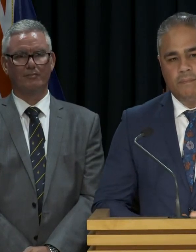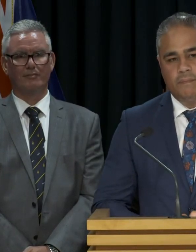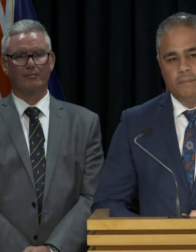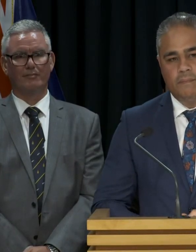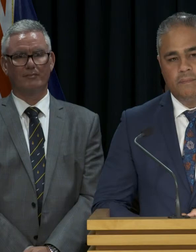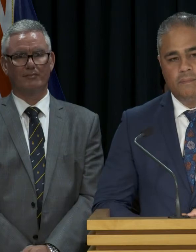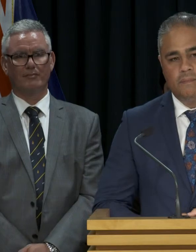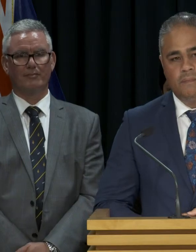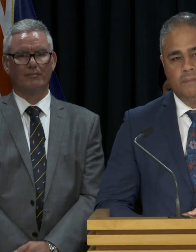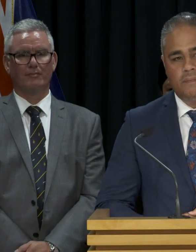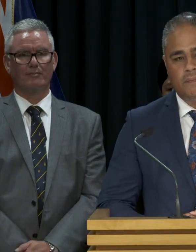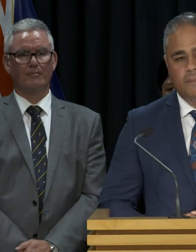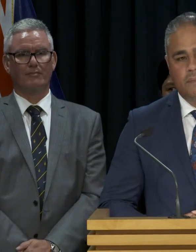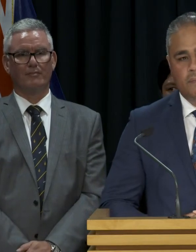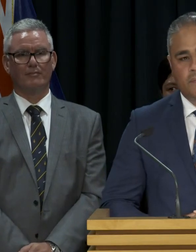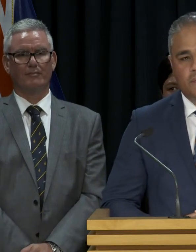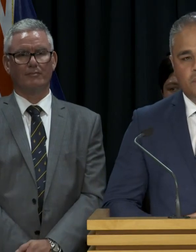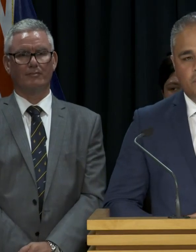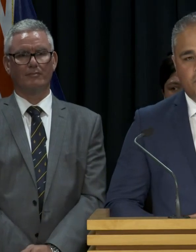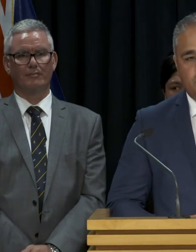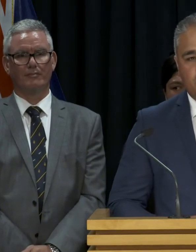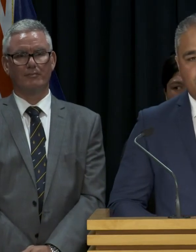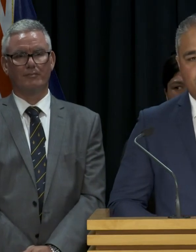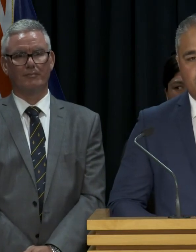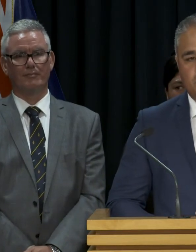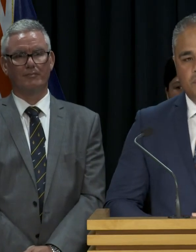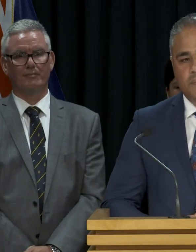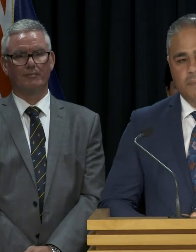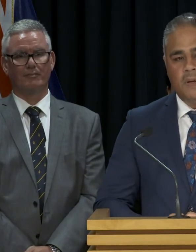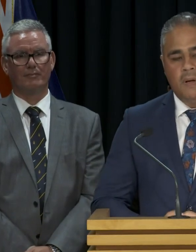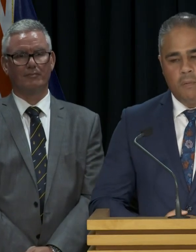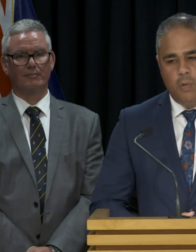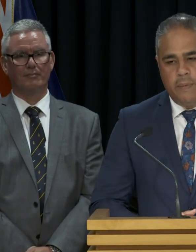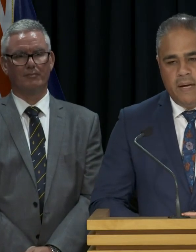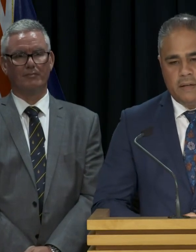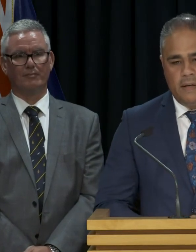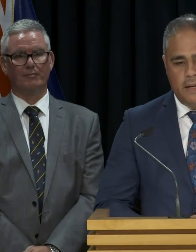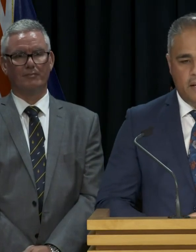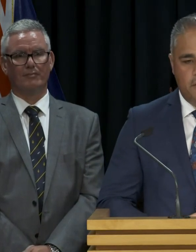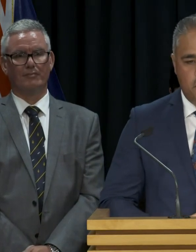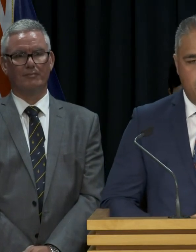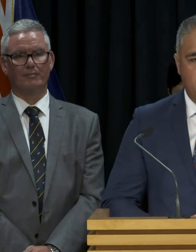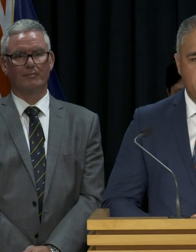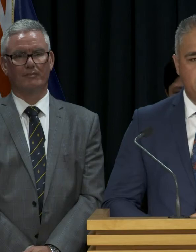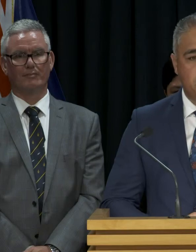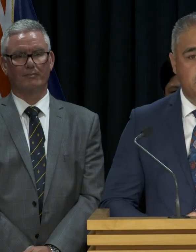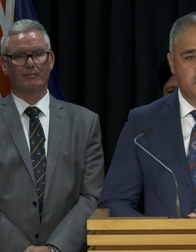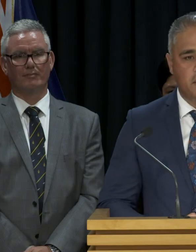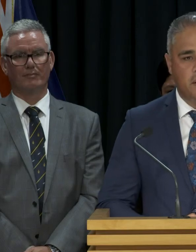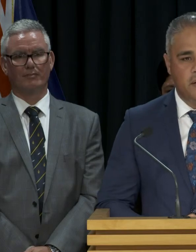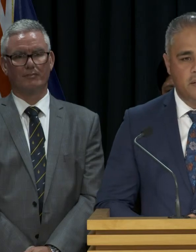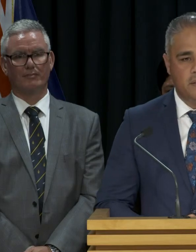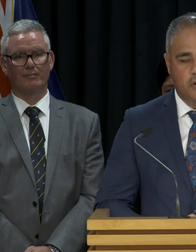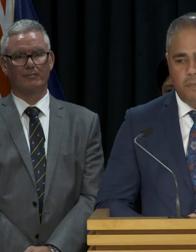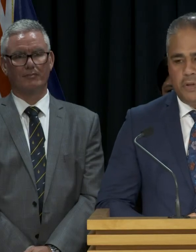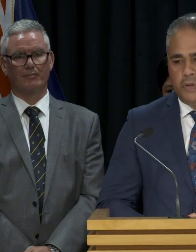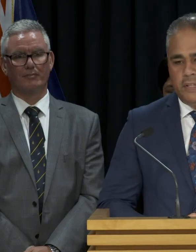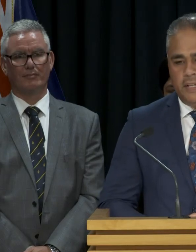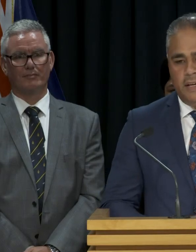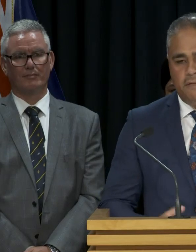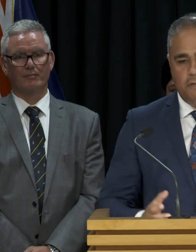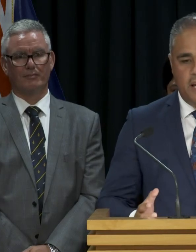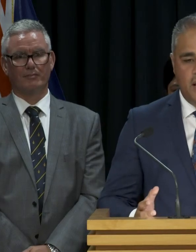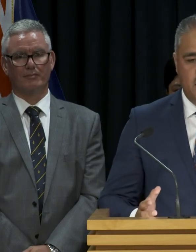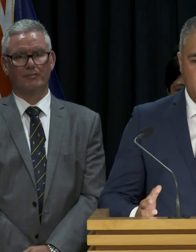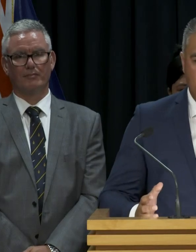How are you going to tackle those two, and can you get anything done in the next 3 years? Well, we made it clear that for Māori health in particular, there's an